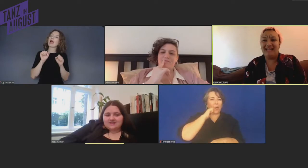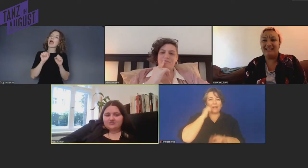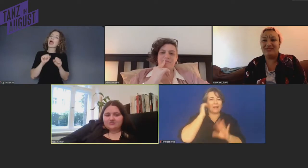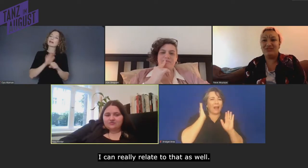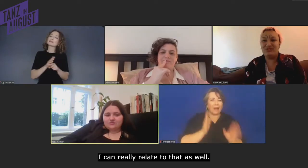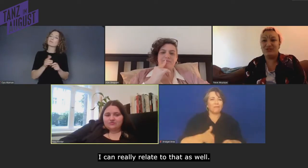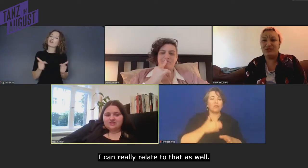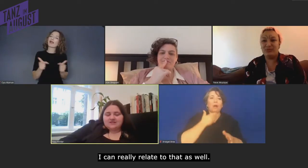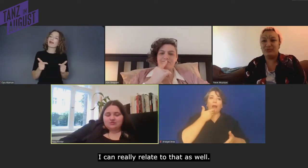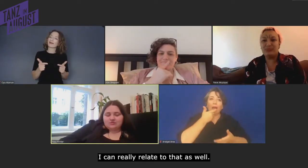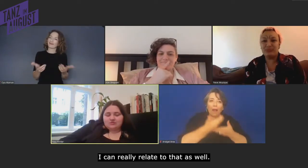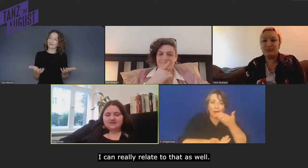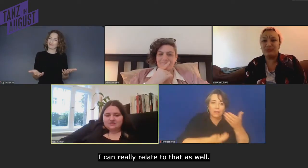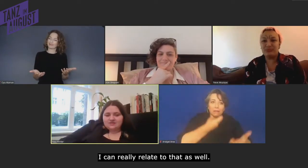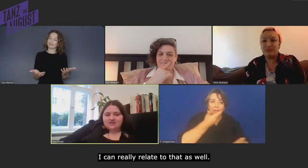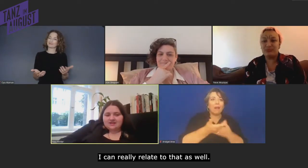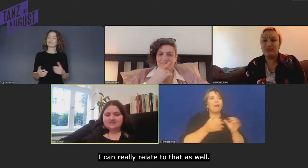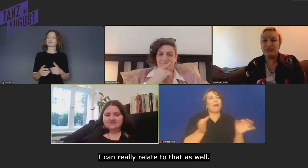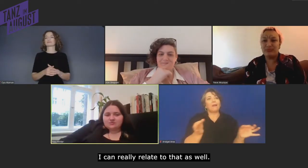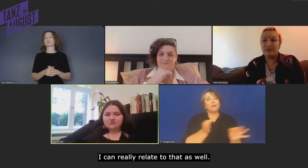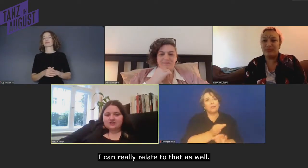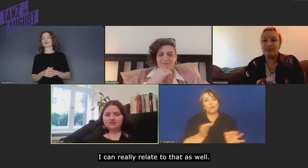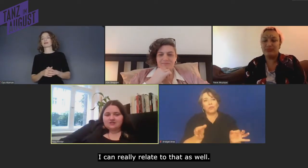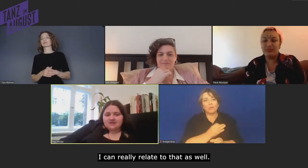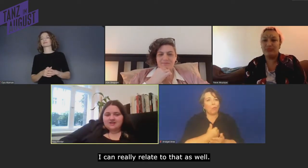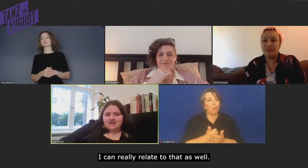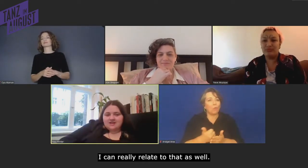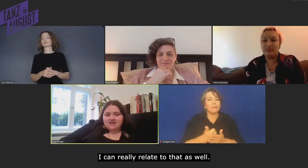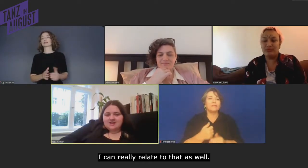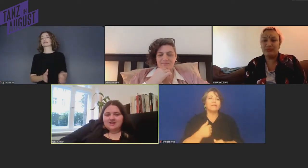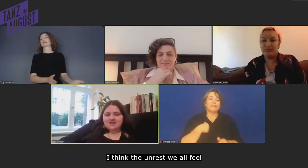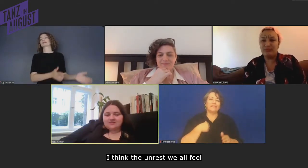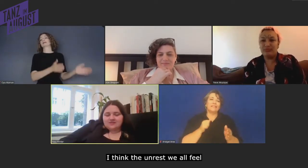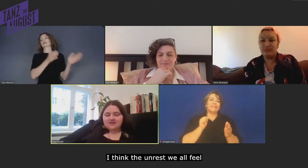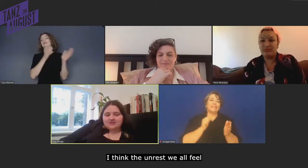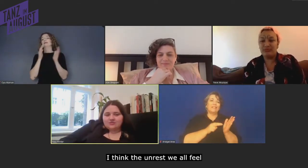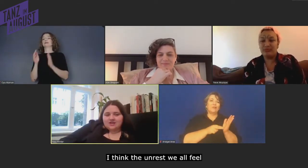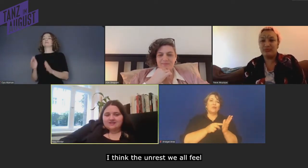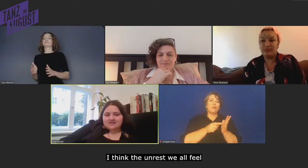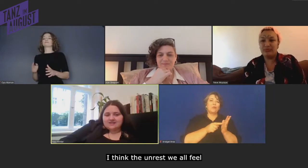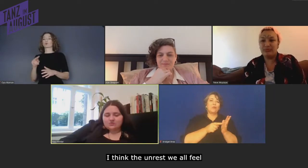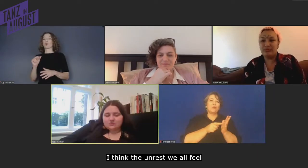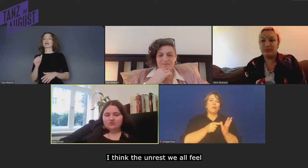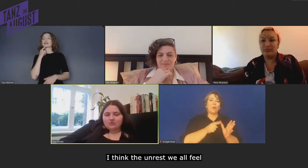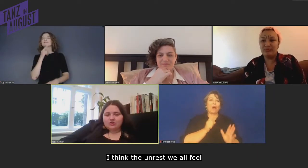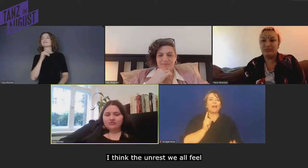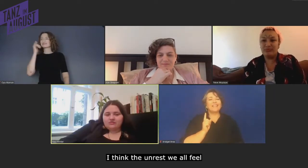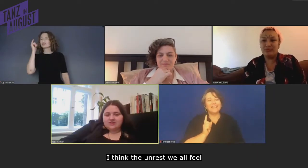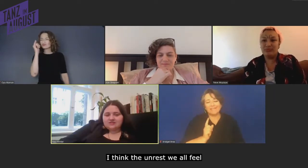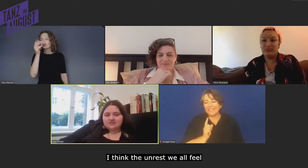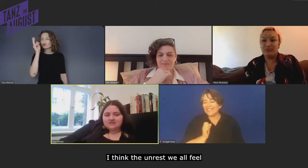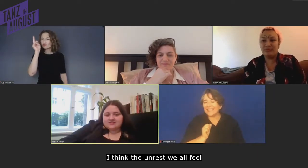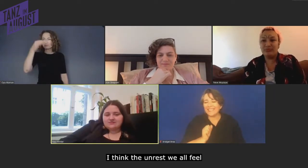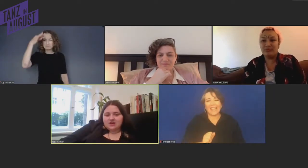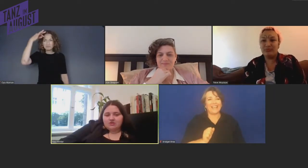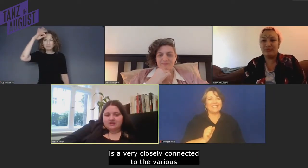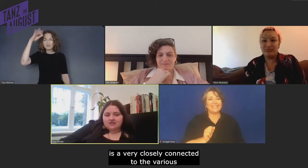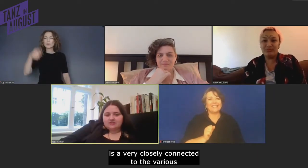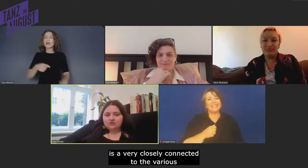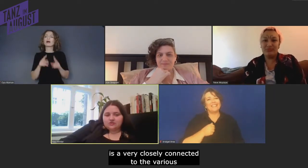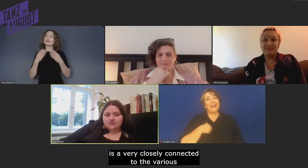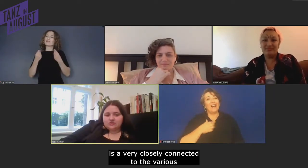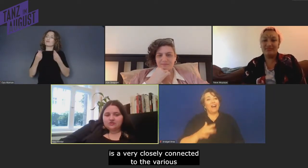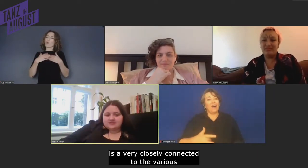I can really relate to that as well. I think the unrest we all feel is